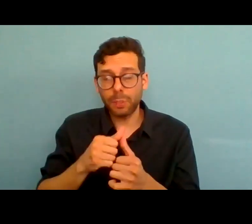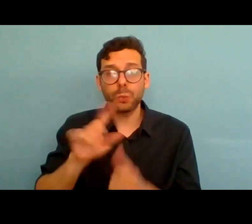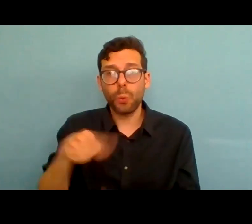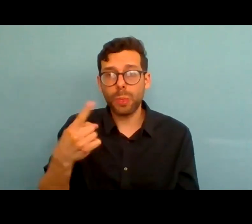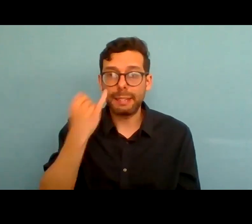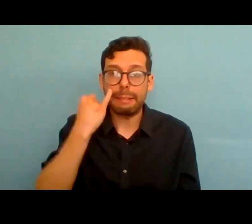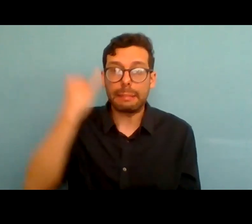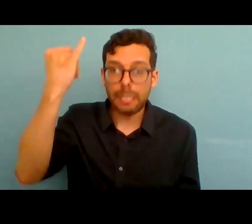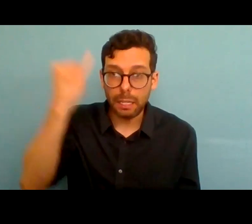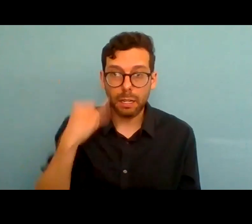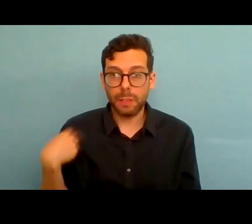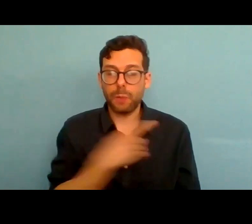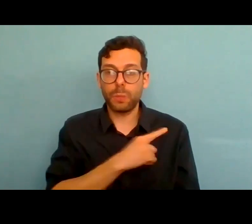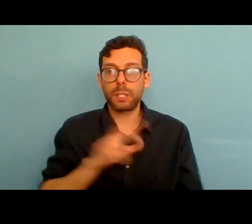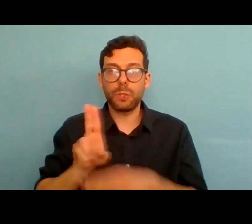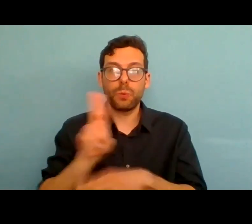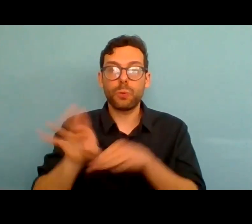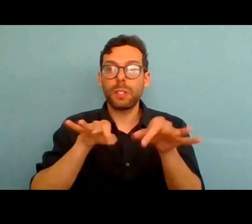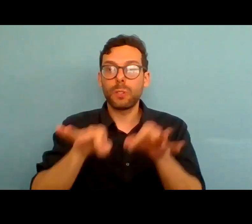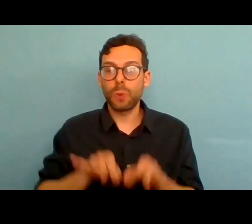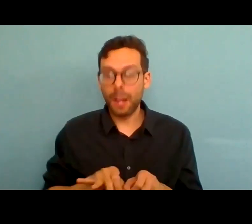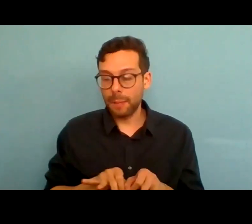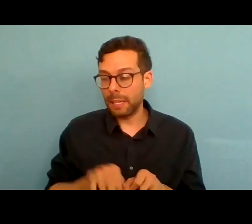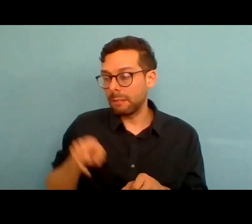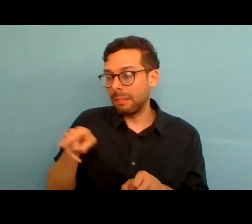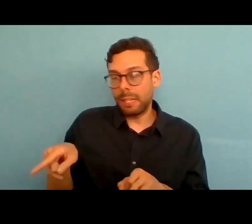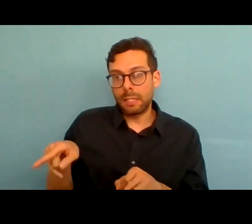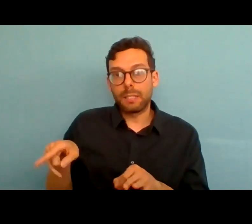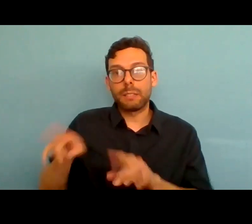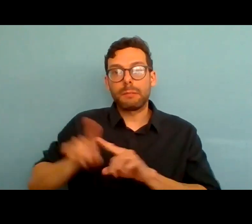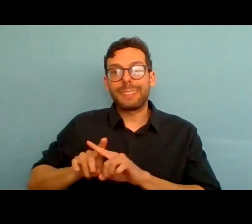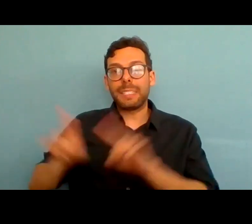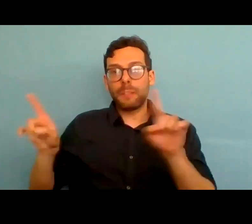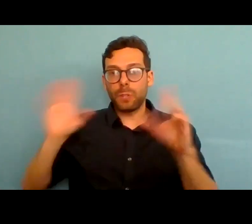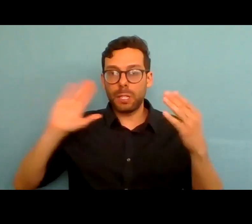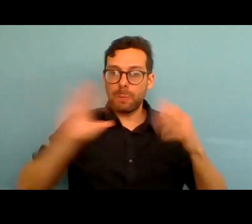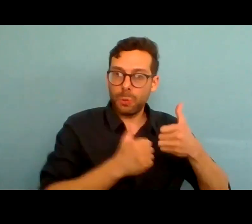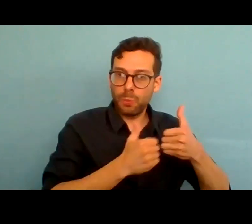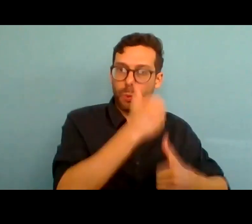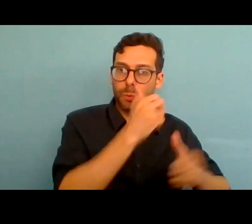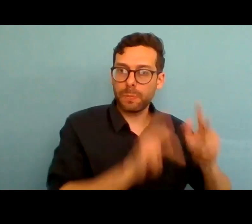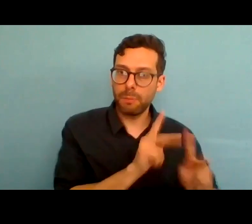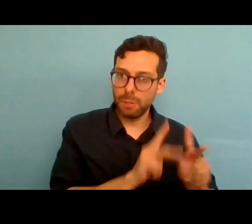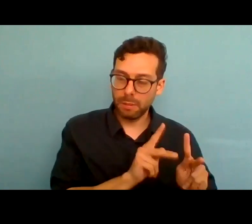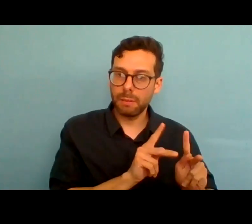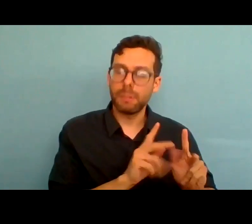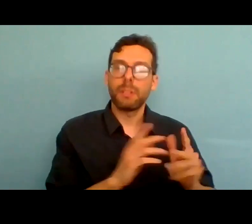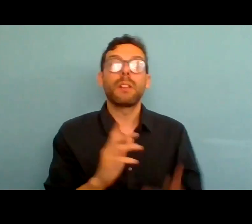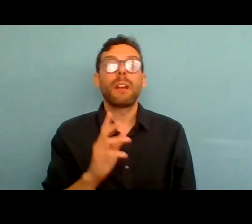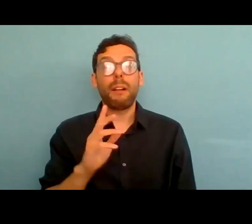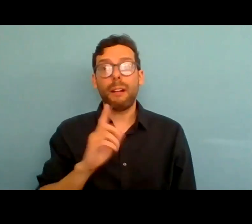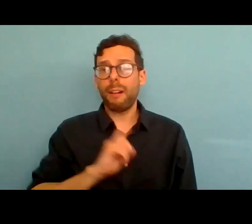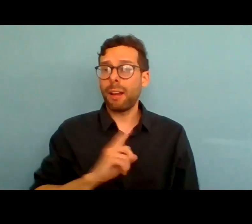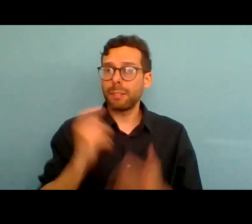describe something that is different than the majority, okay? So I firmly believe that people with